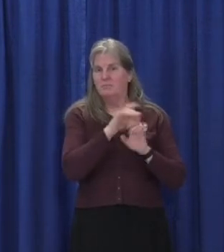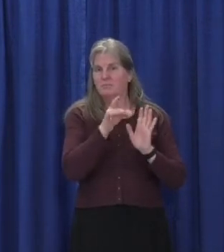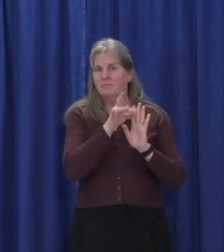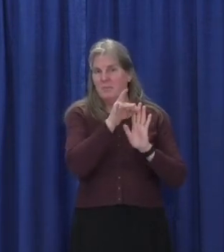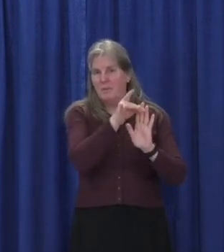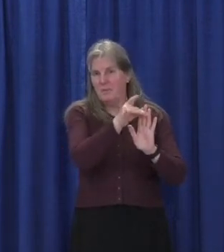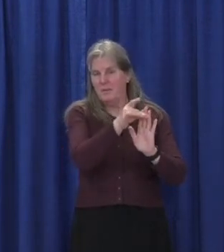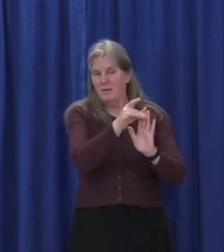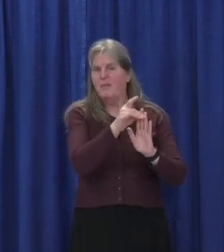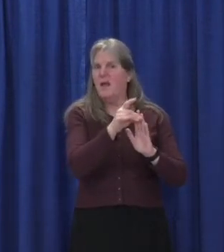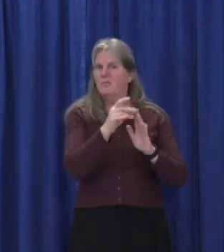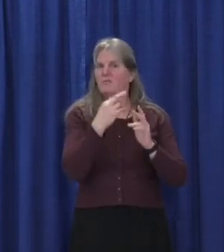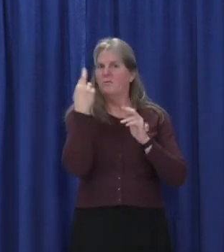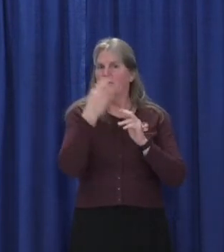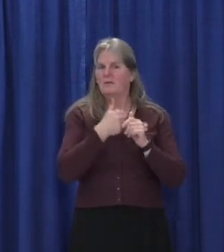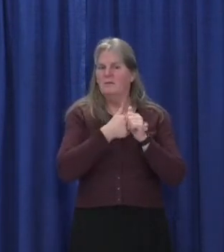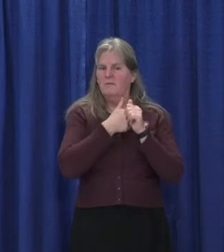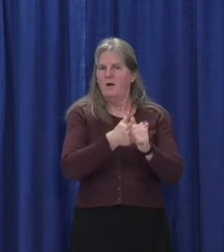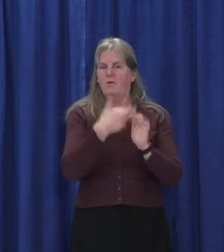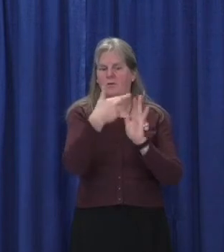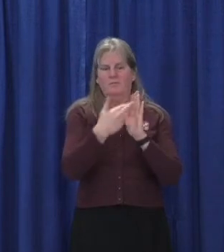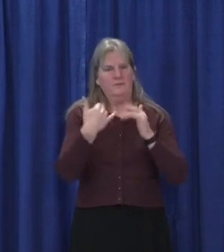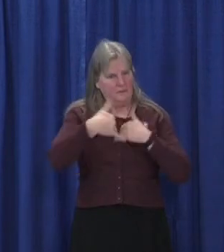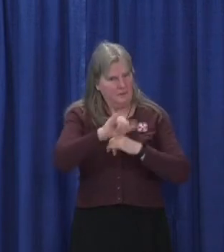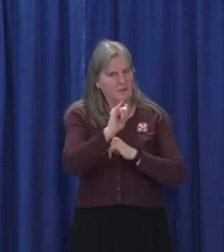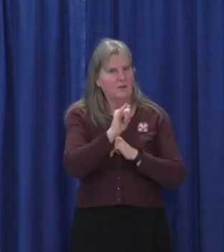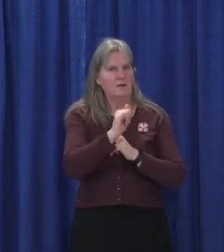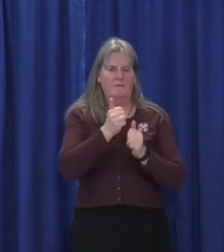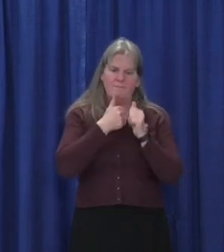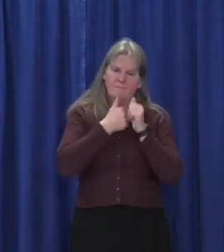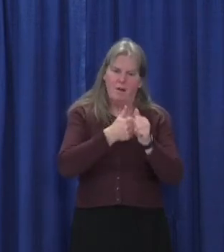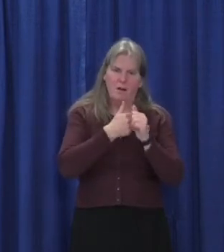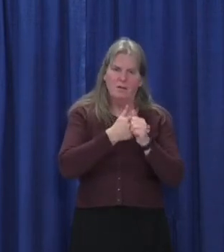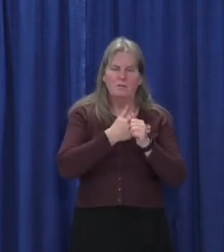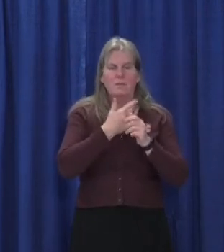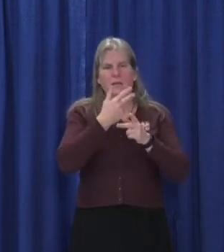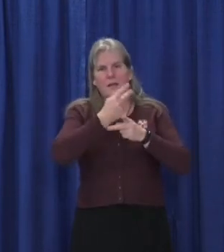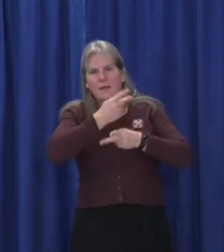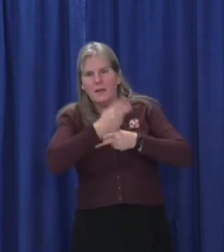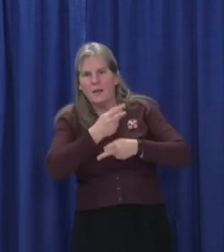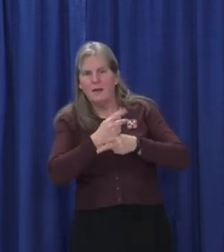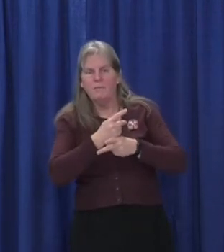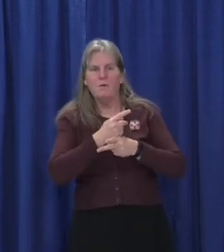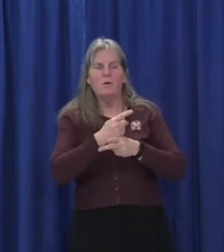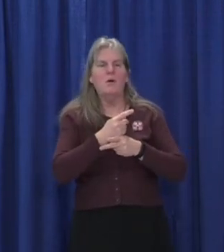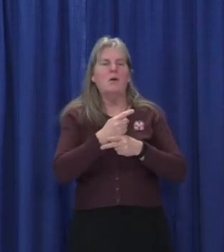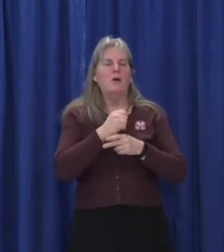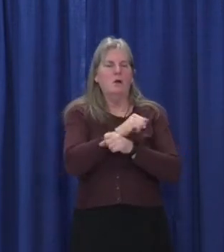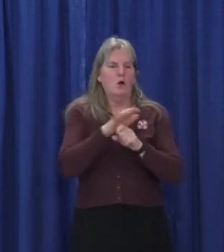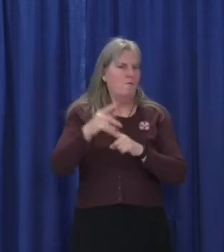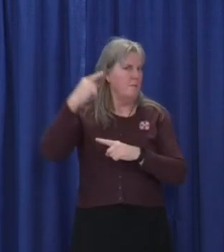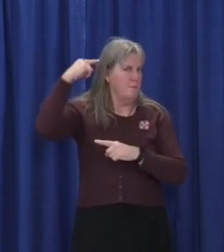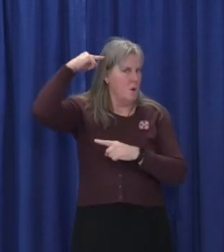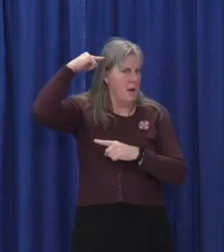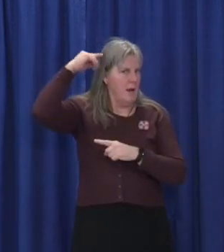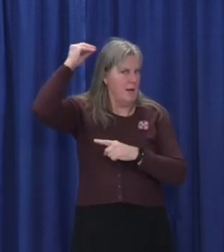have measures in place. And we ask people to still be cautious and use their COVID sense.